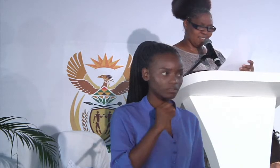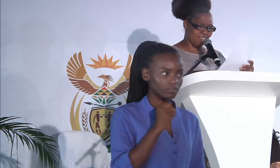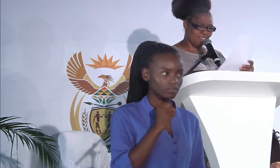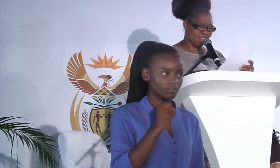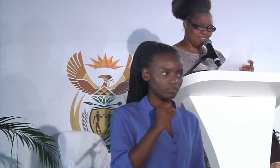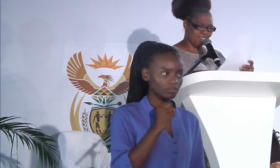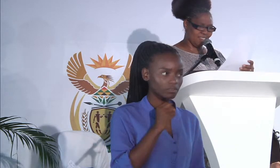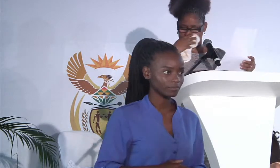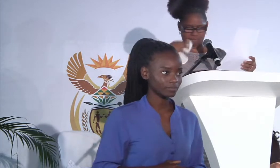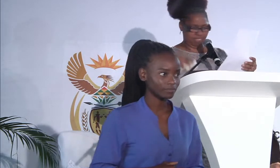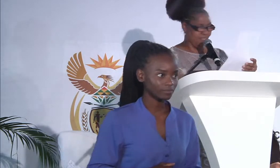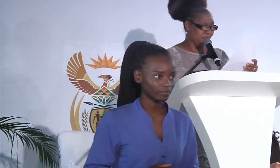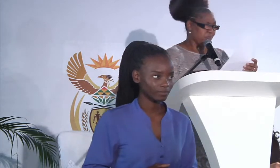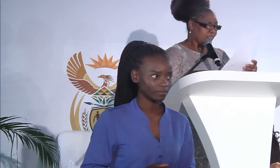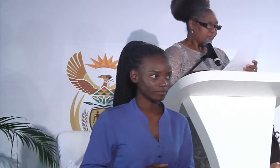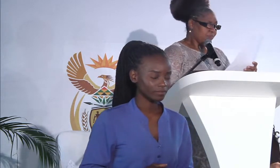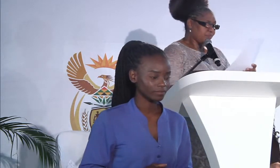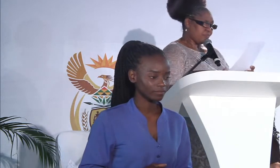helping.